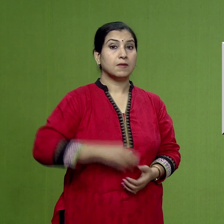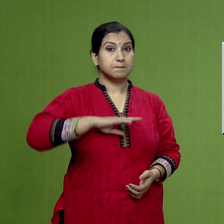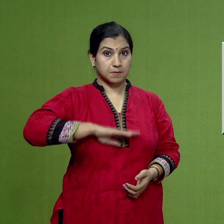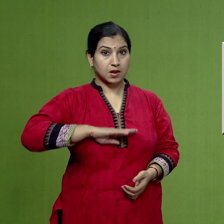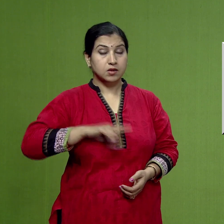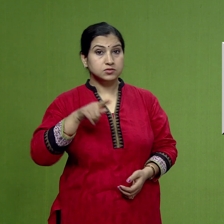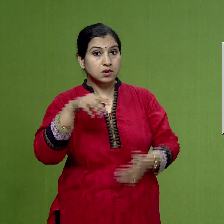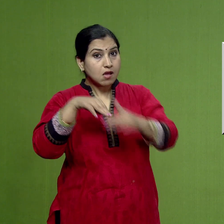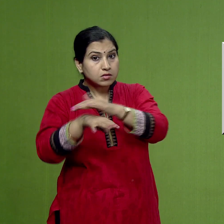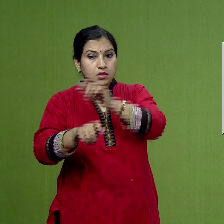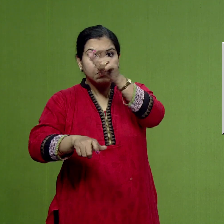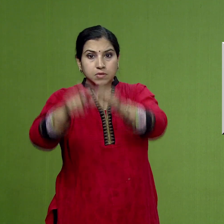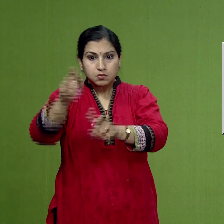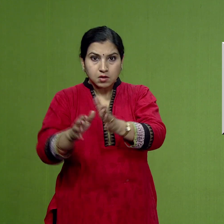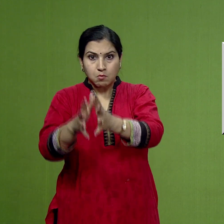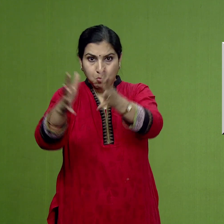Maharashtra has more population than West Bengal.